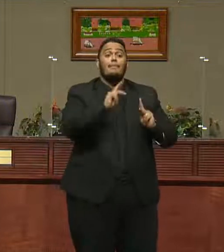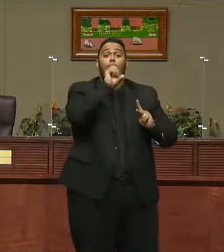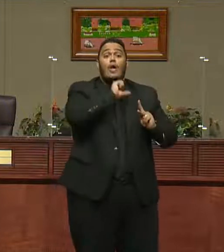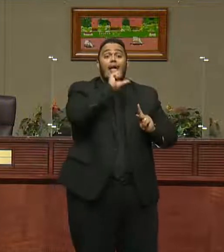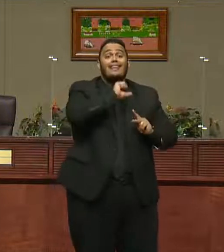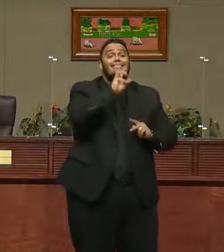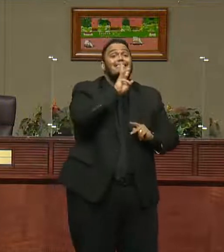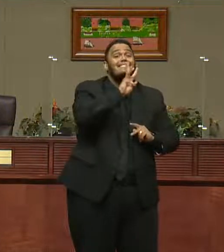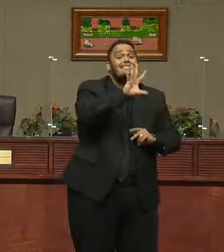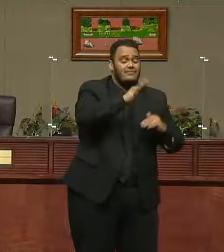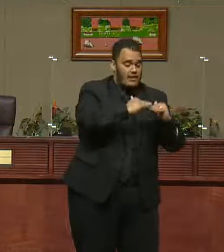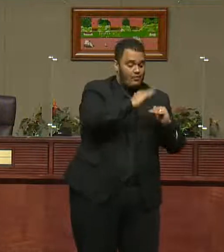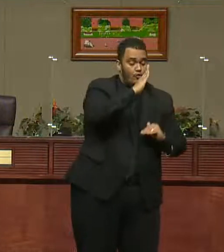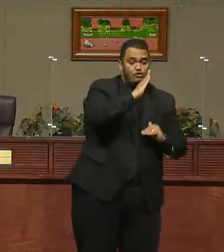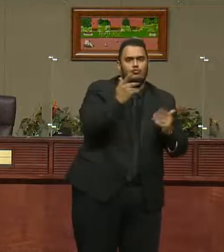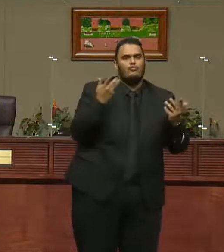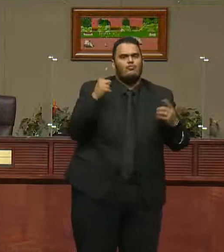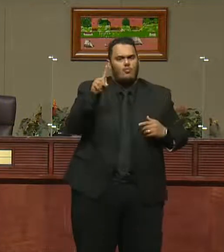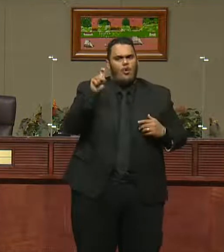administered